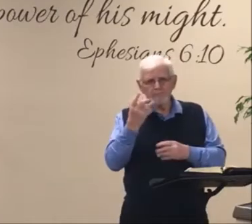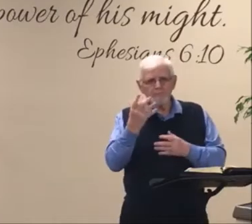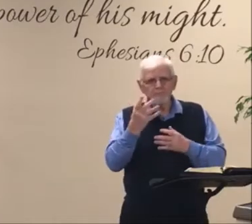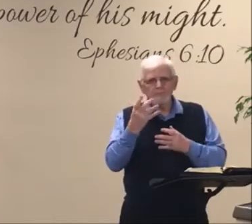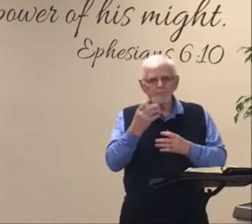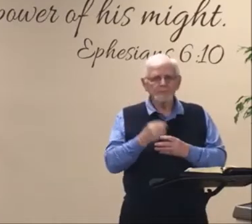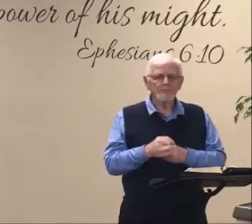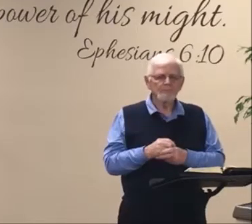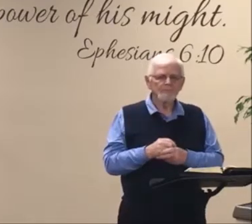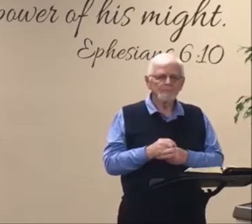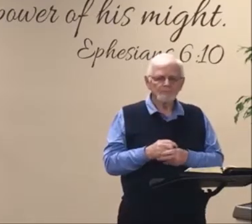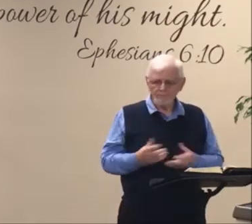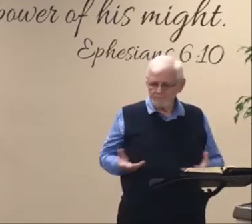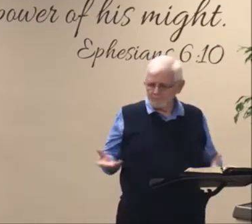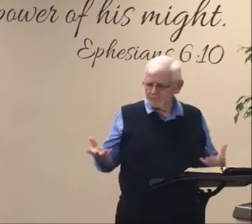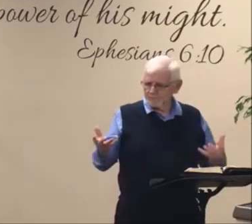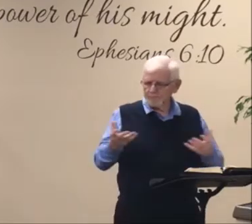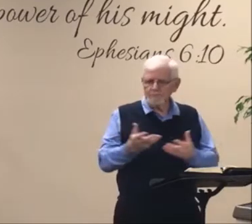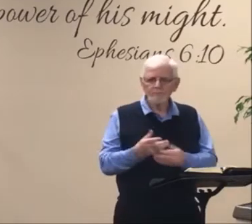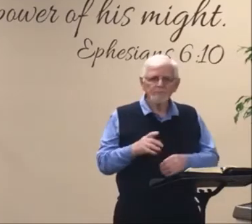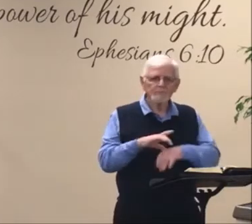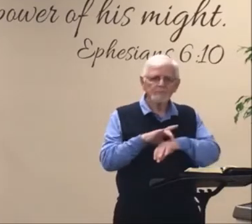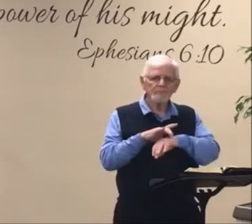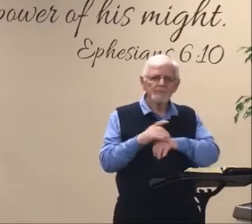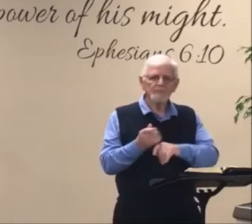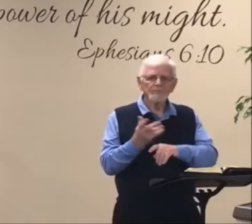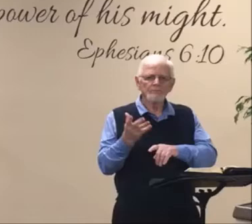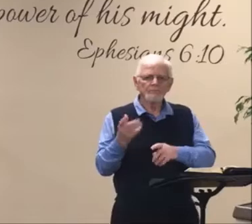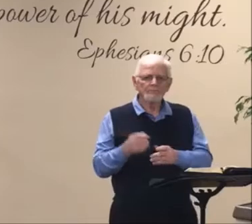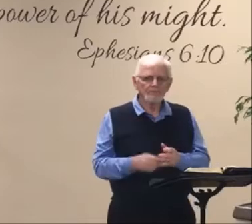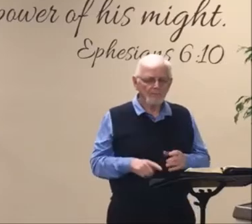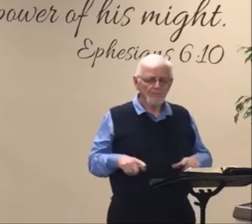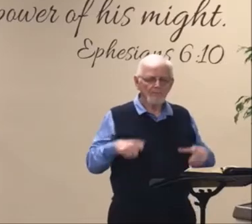the temporal things down here, and his life is typified by